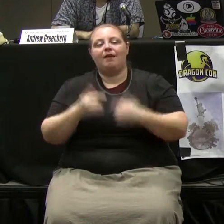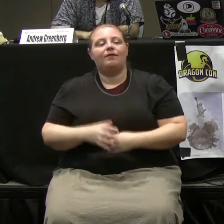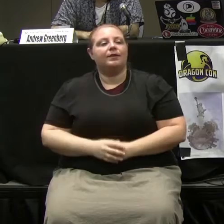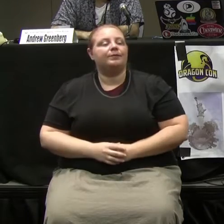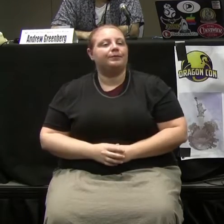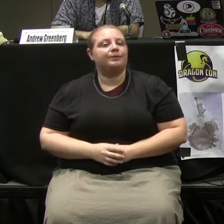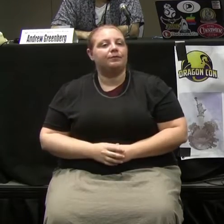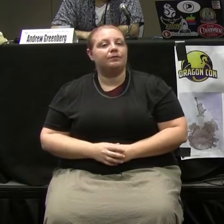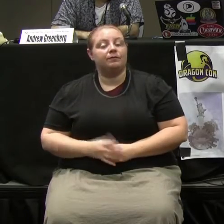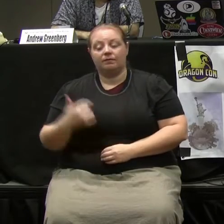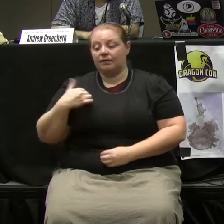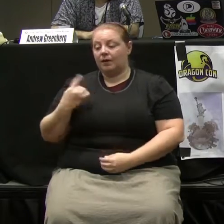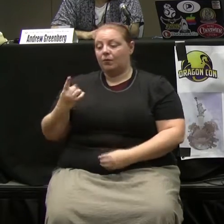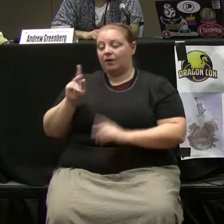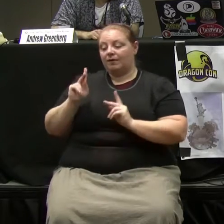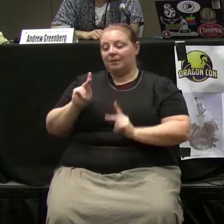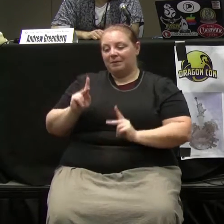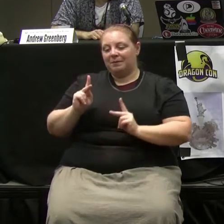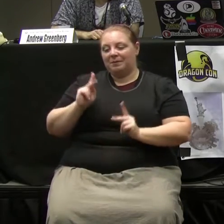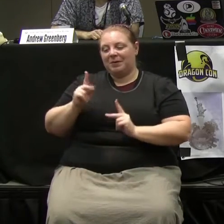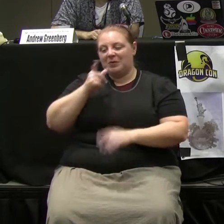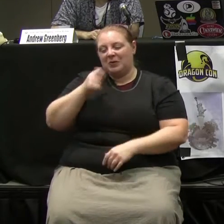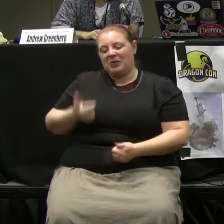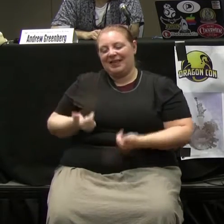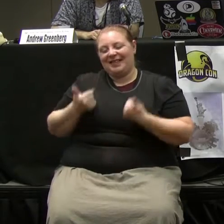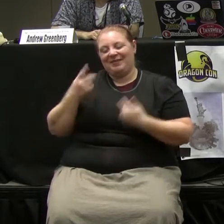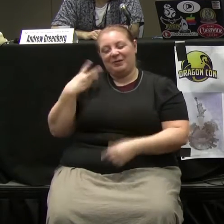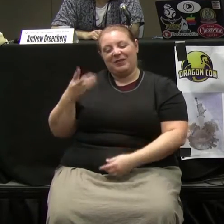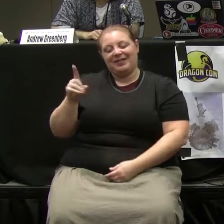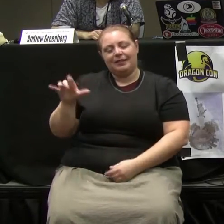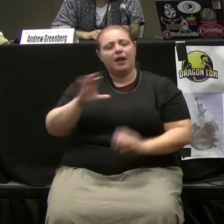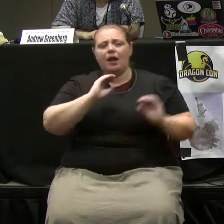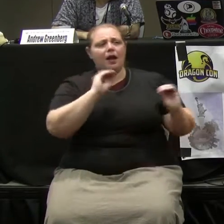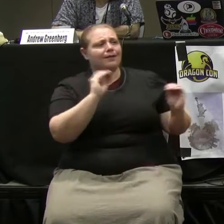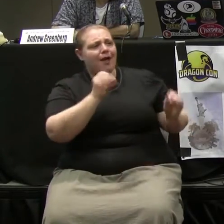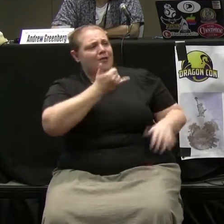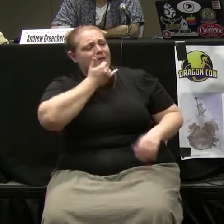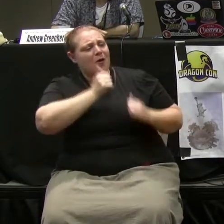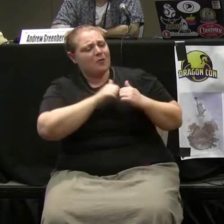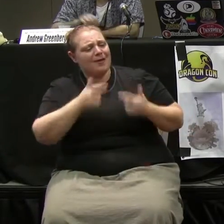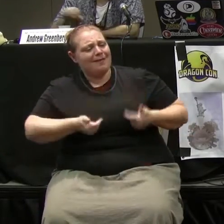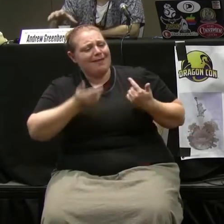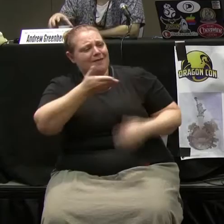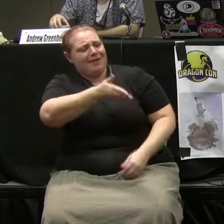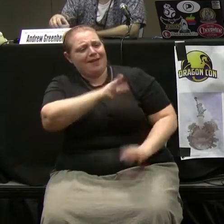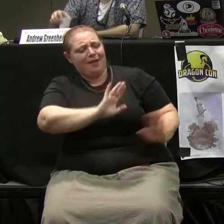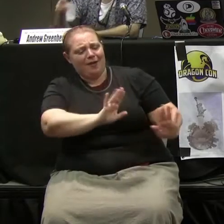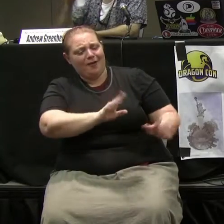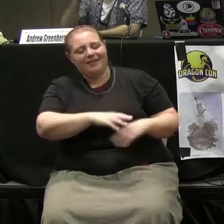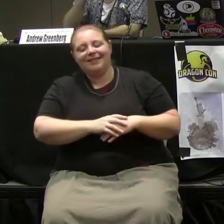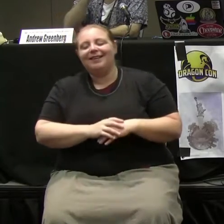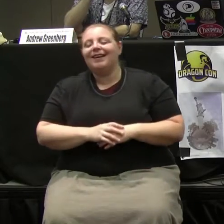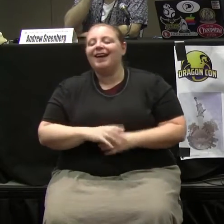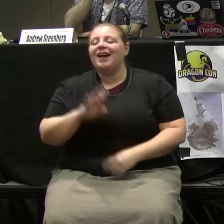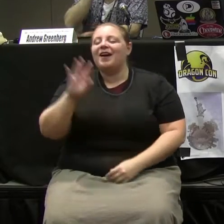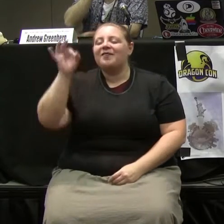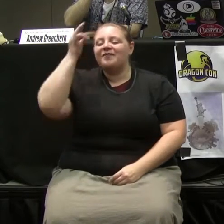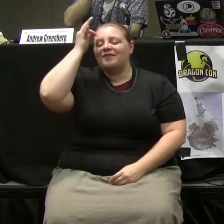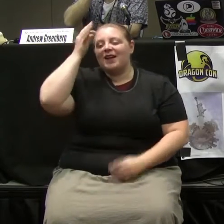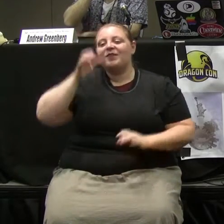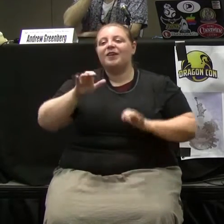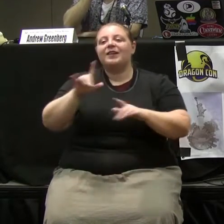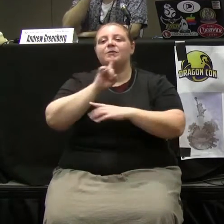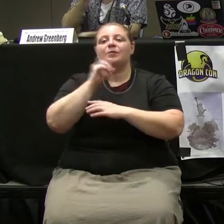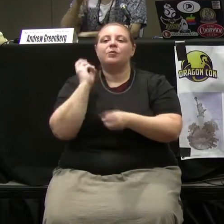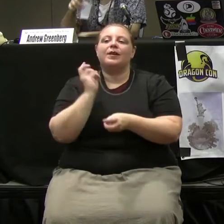Yeah, as one of those people who lives in D.C. nothing wrong with D.C. Look, federal activism is really,